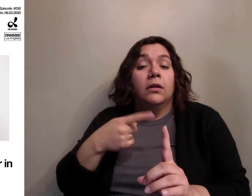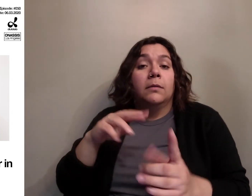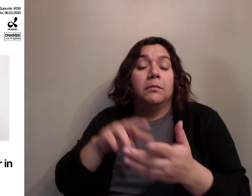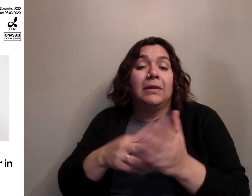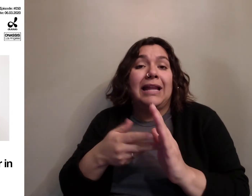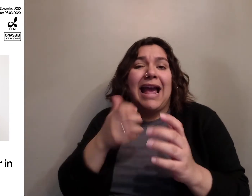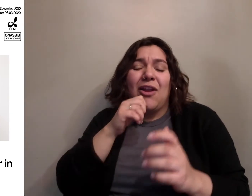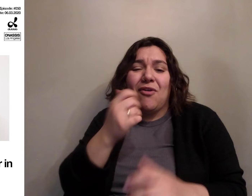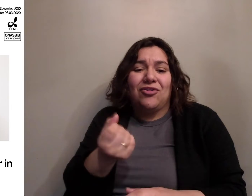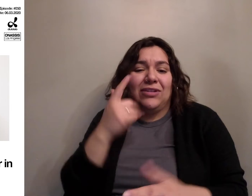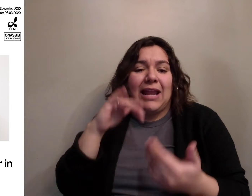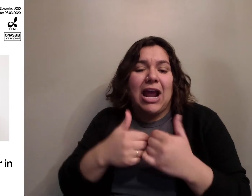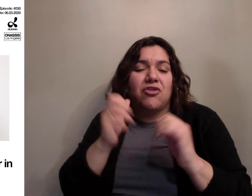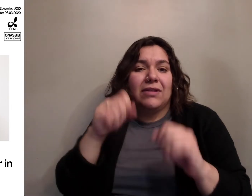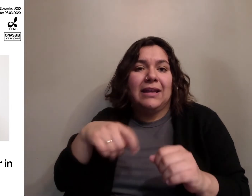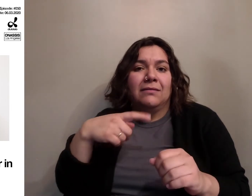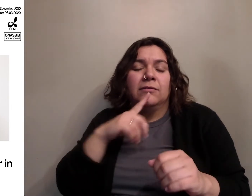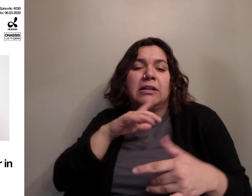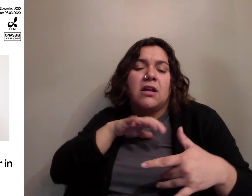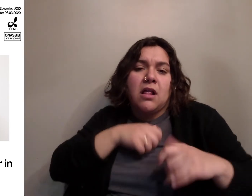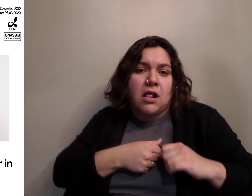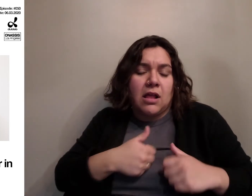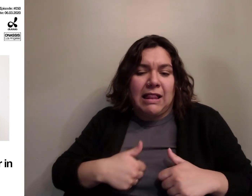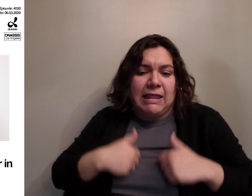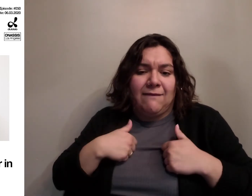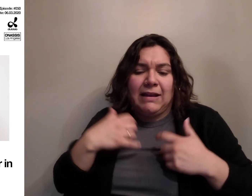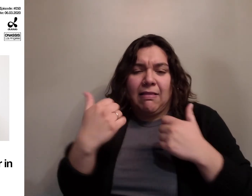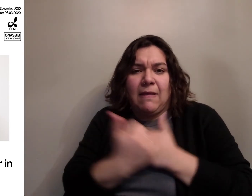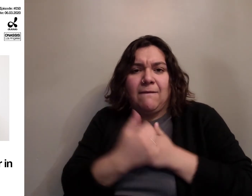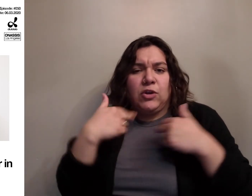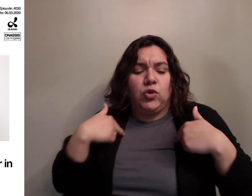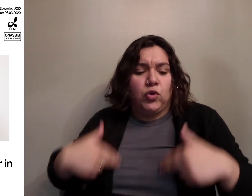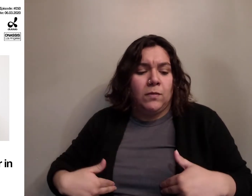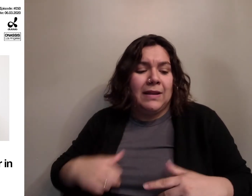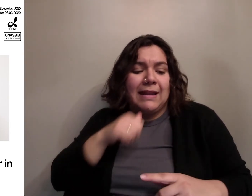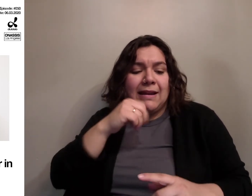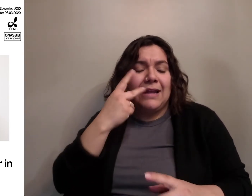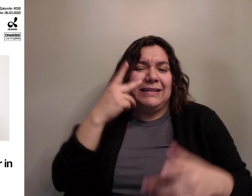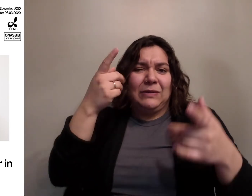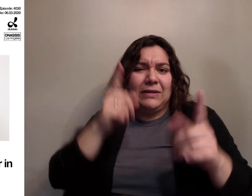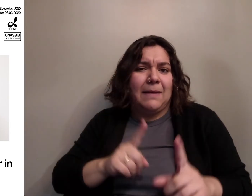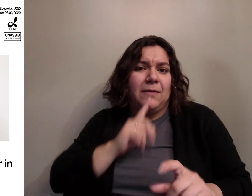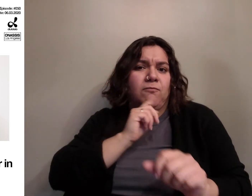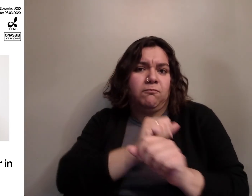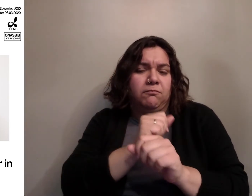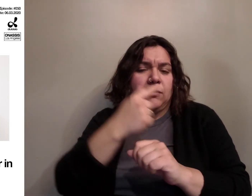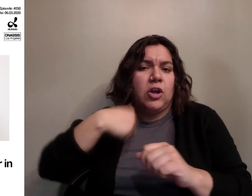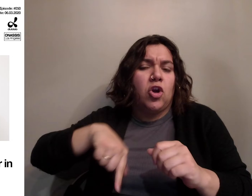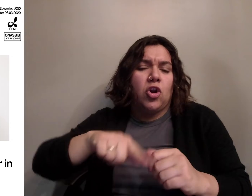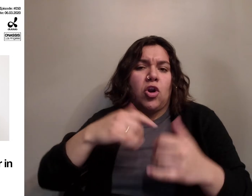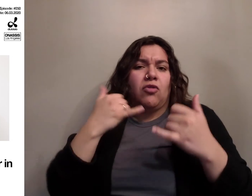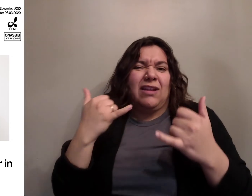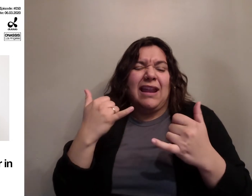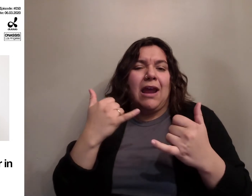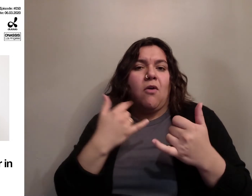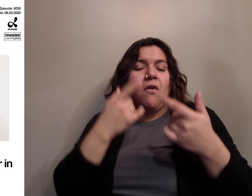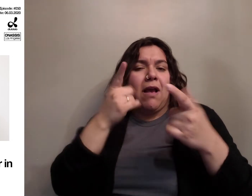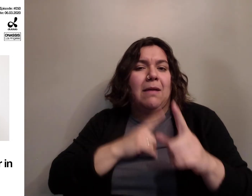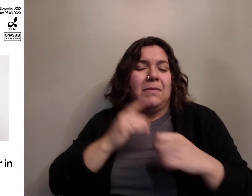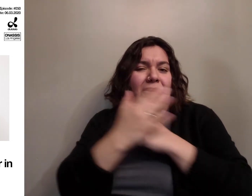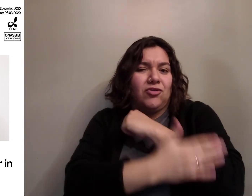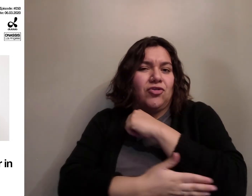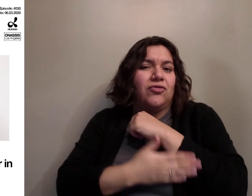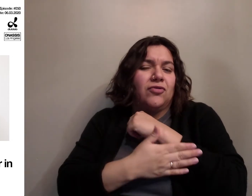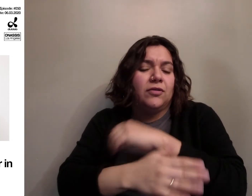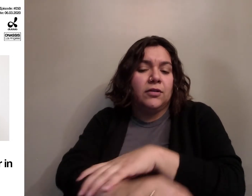Yeah, but I think at the core of it, I don't understand how you can be a breathing, living, loving human being and not see